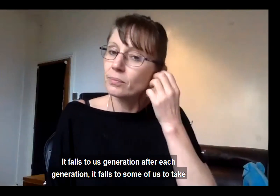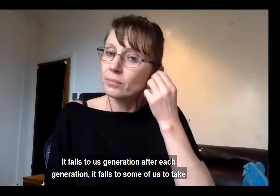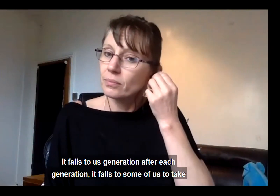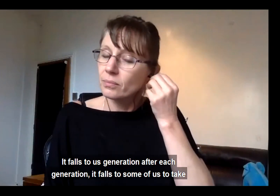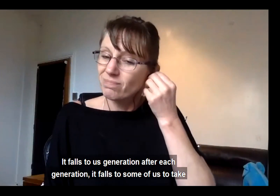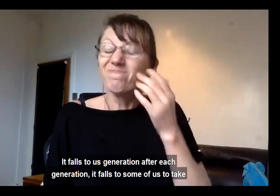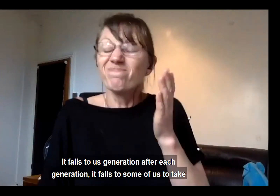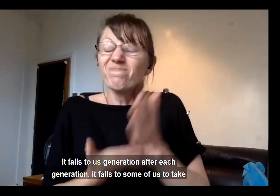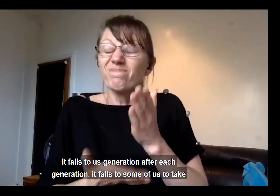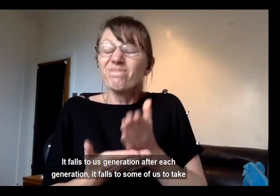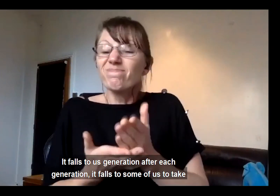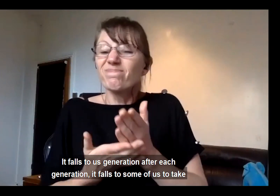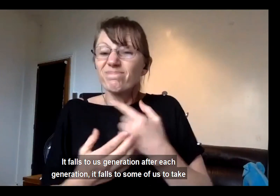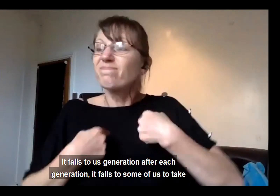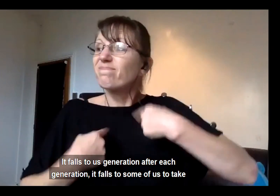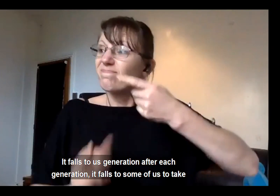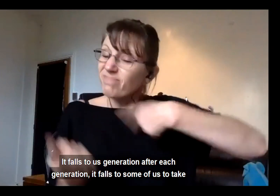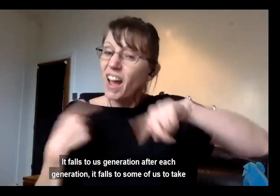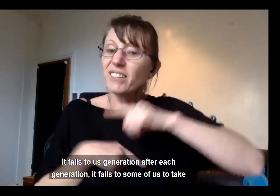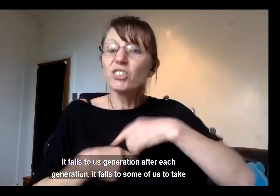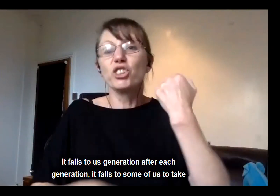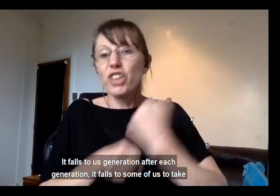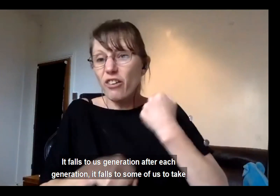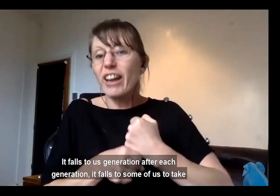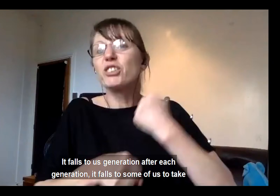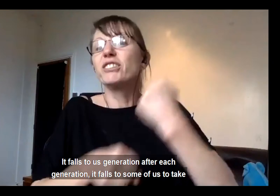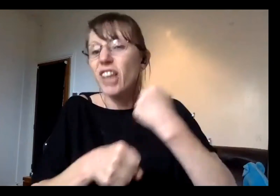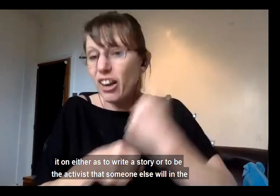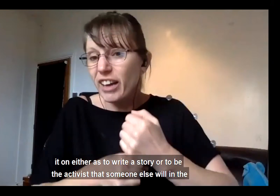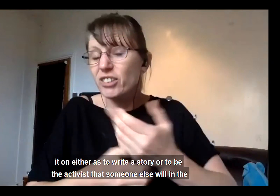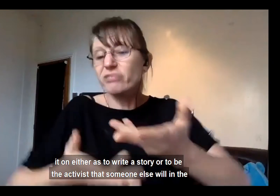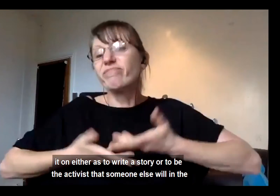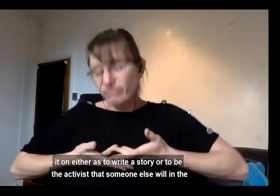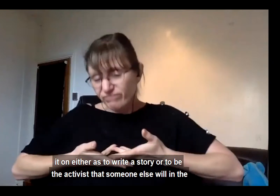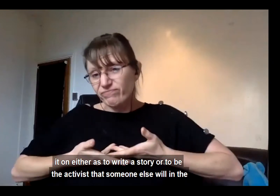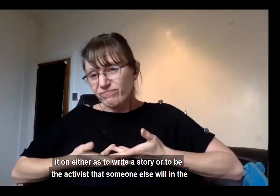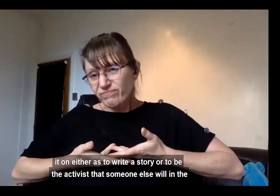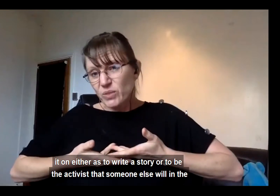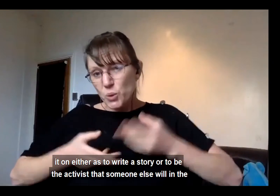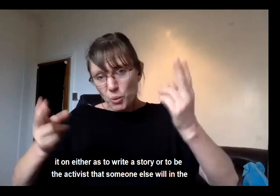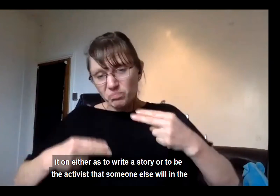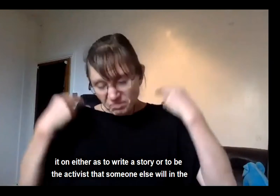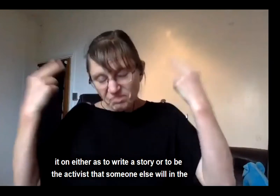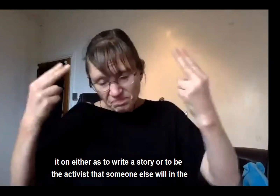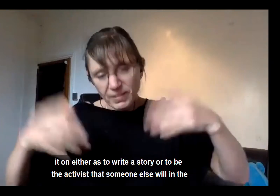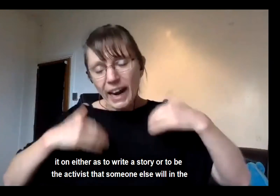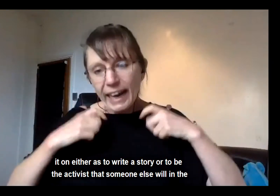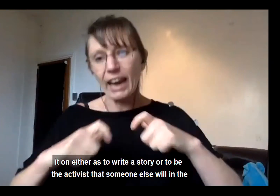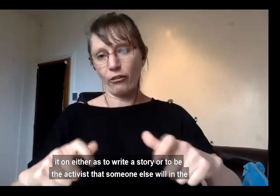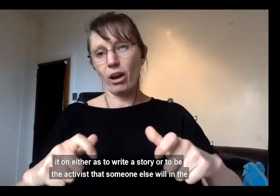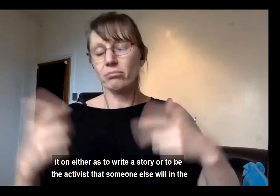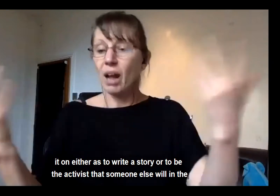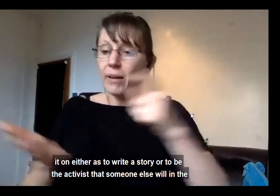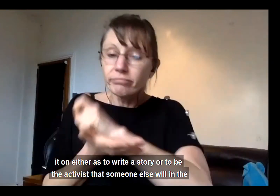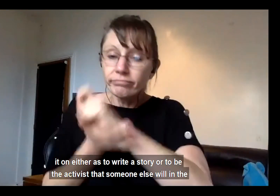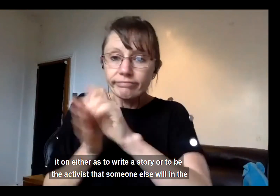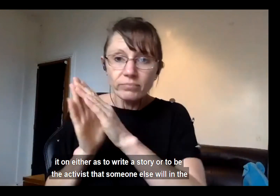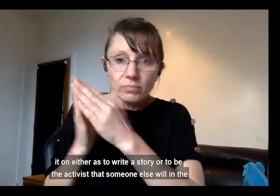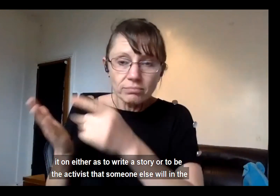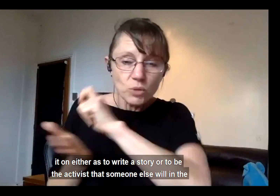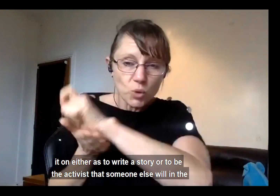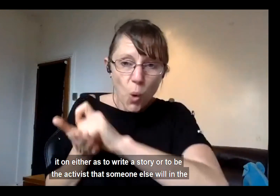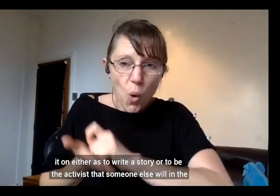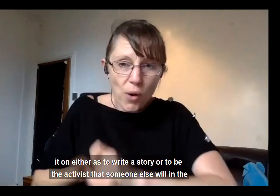falls to us, generation after each generation. It falls to some of us to take it on, either as to write a story or to be